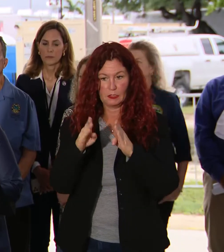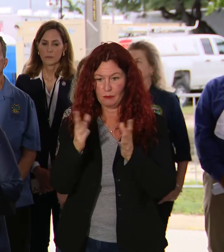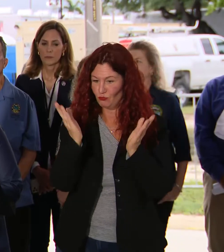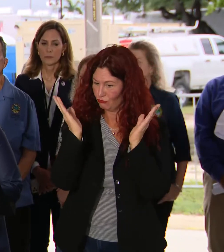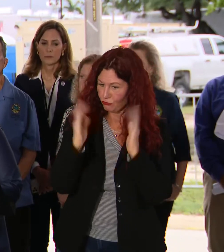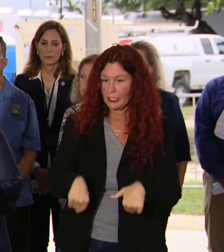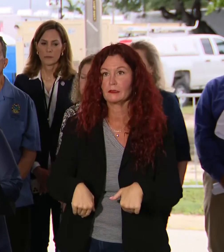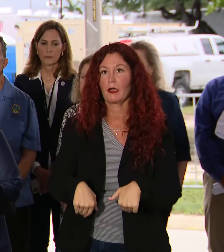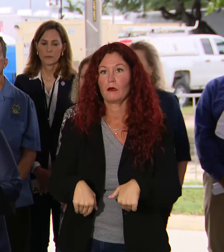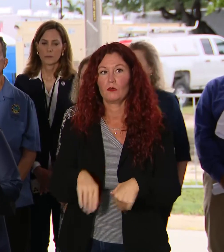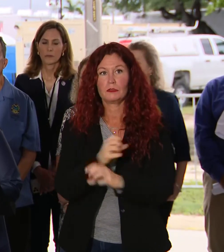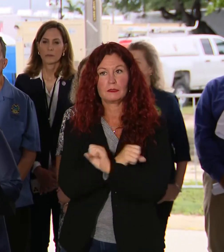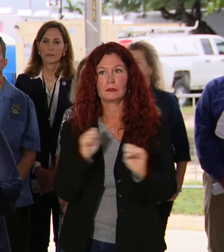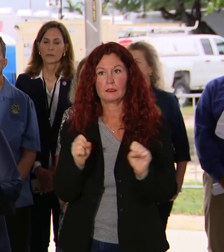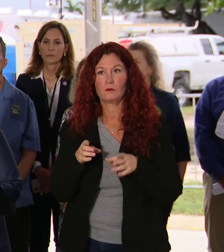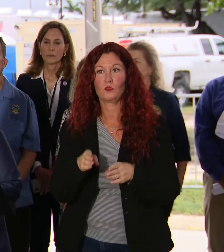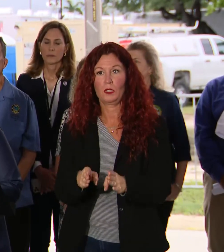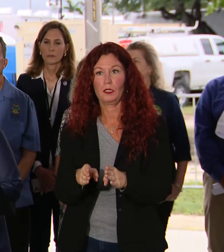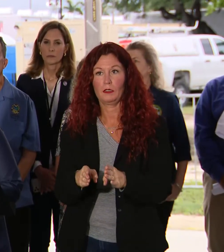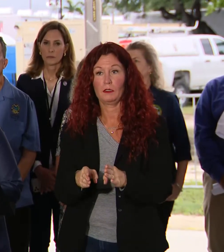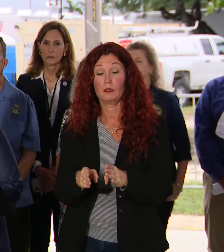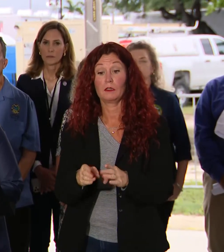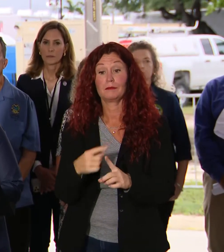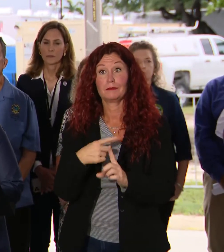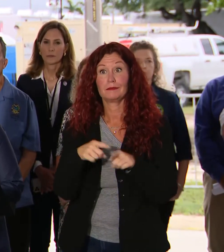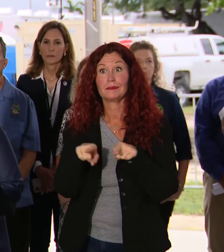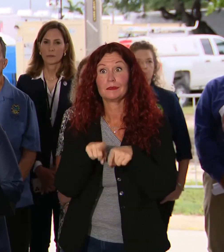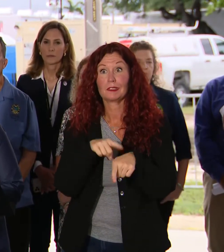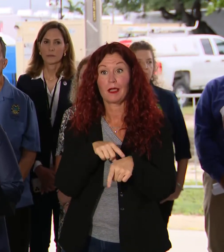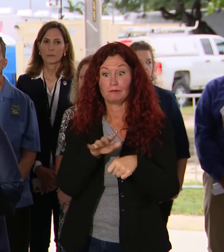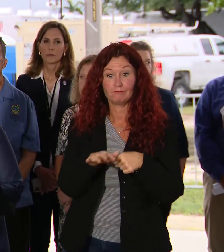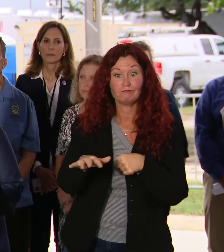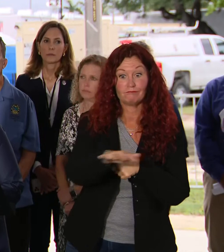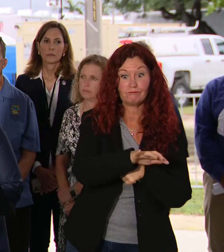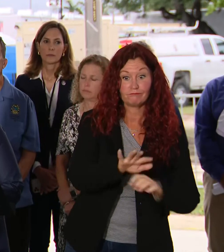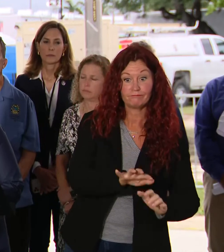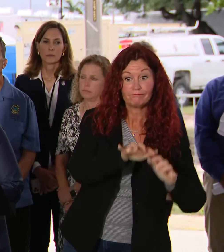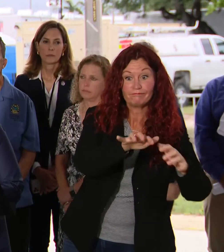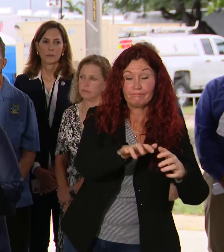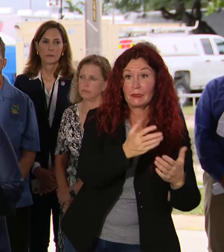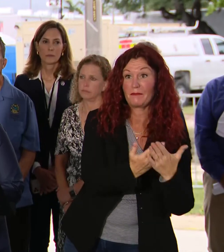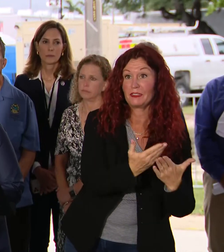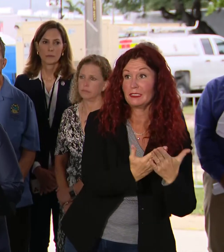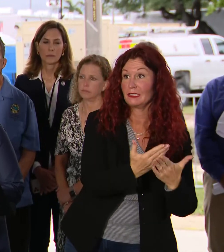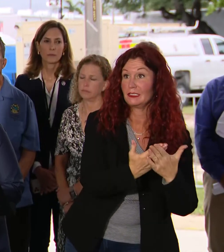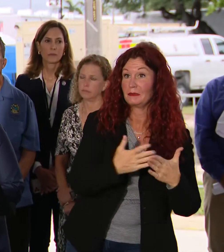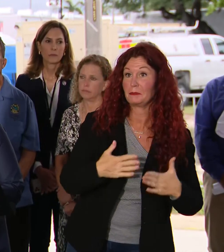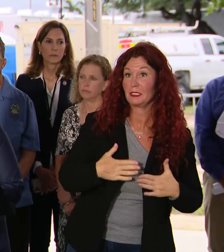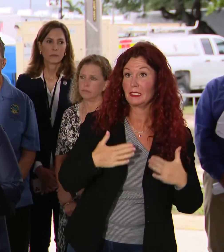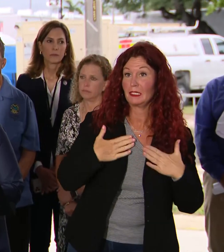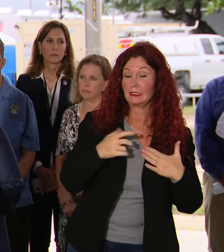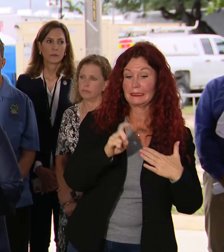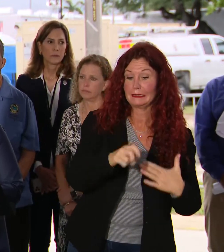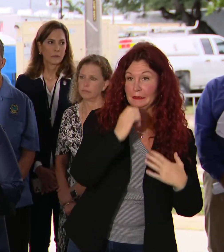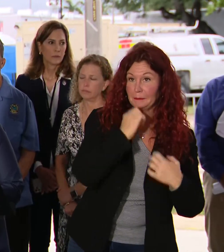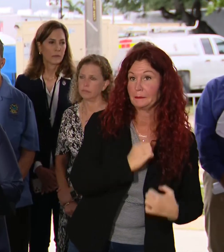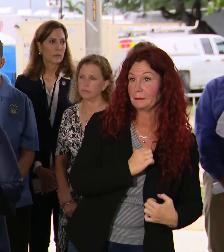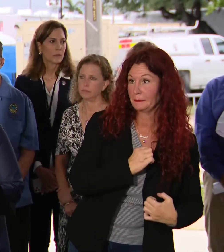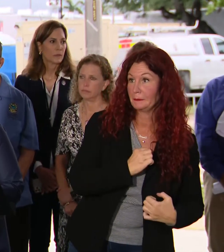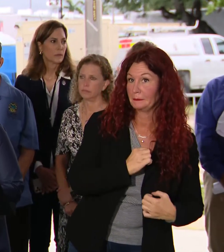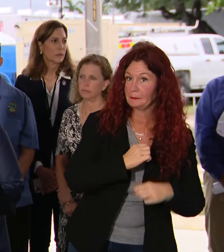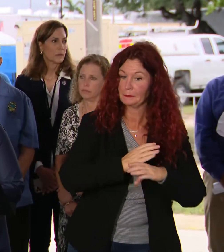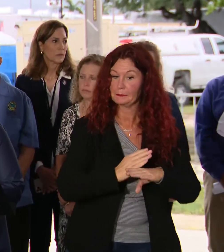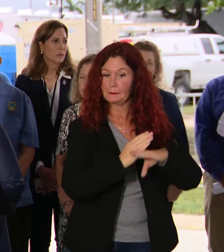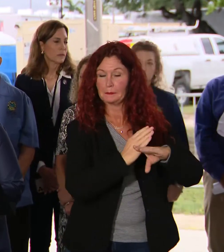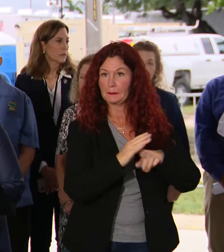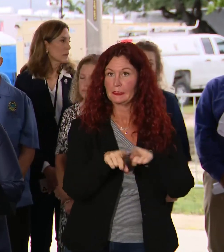integrity of the existing debris field. The numbers remain the same, 18 confirmed deaths, but now we